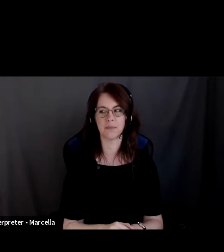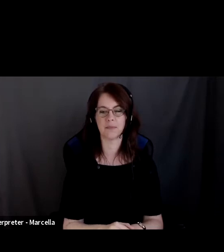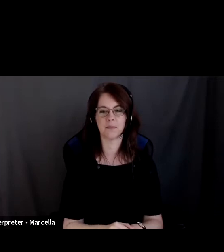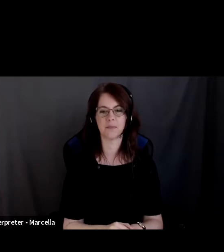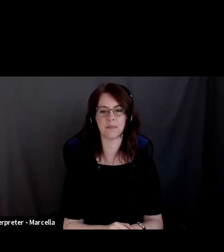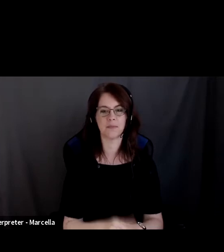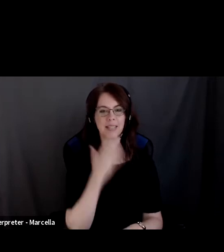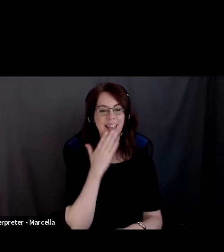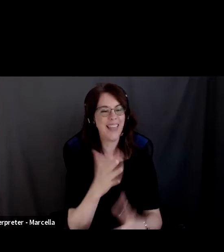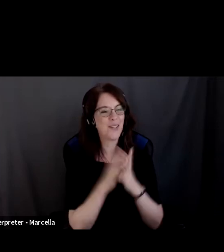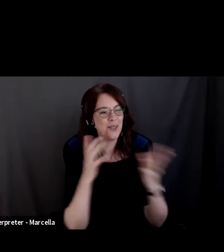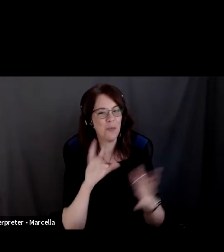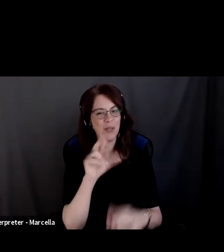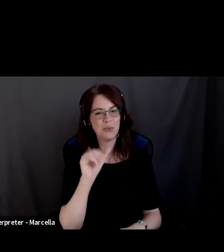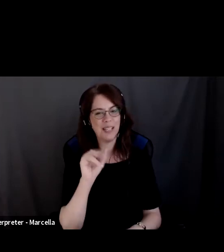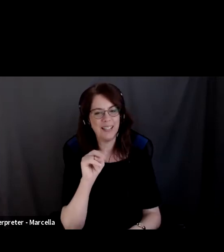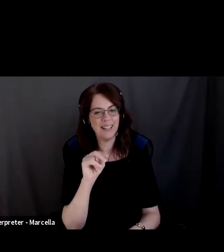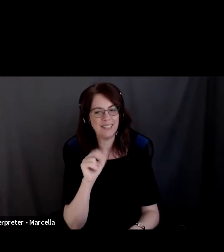Thank you so much, Raina.